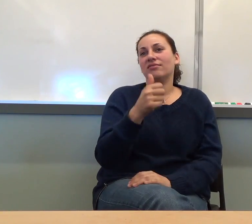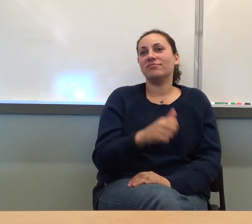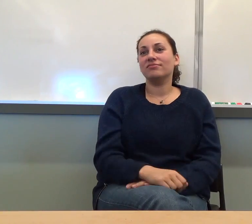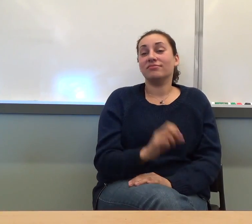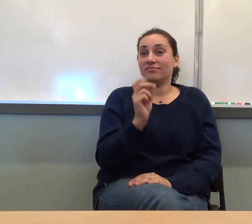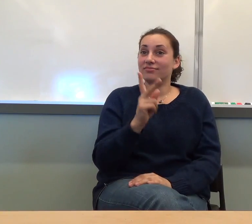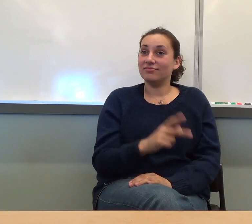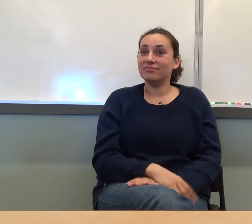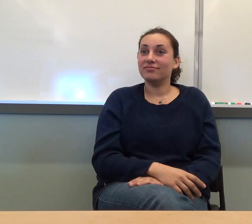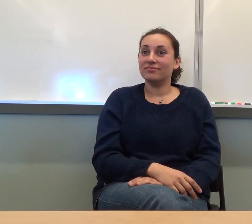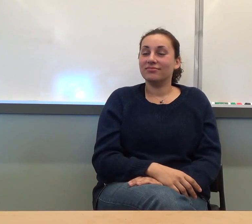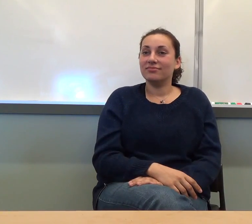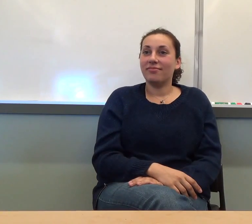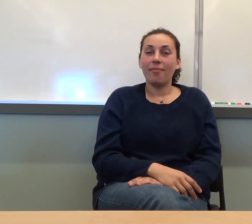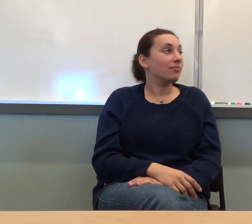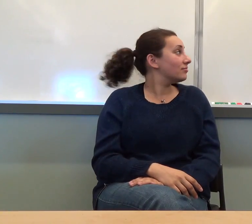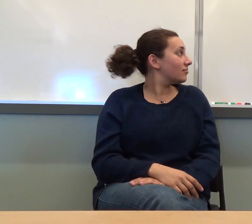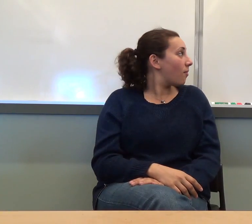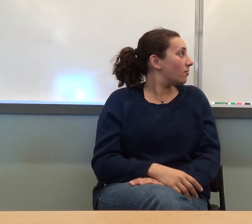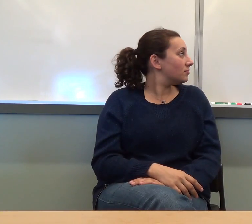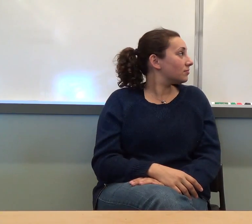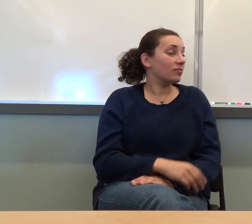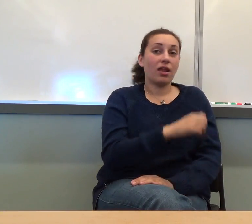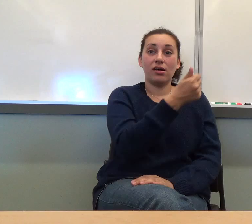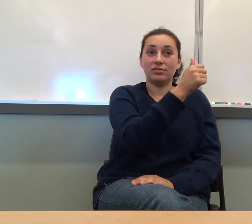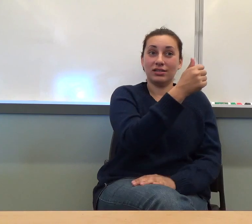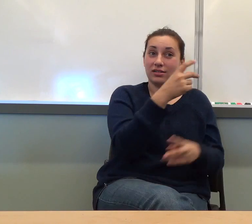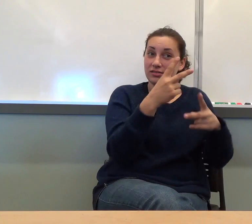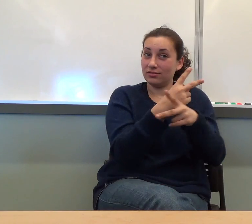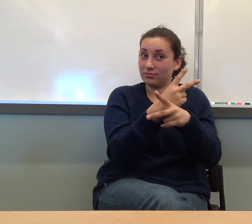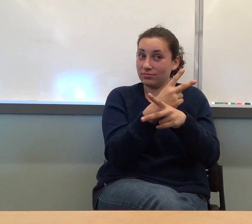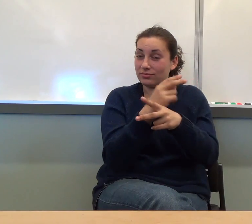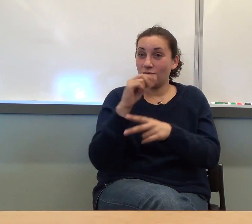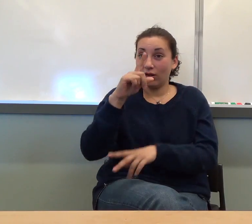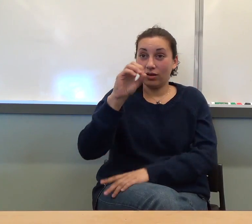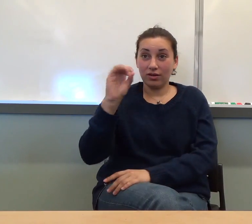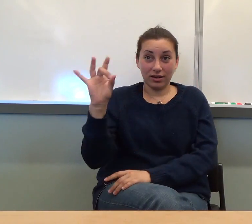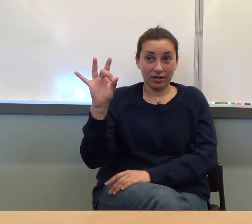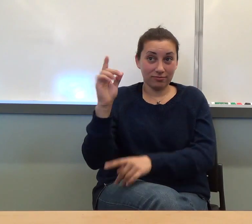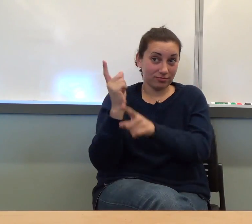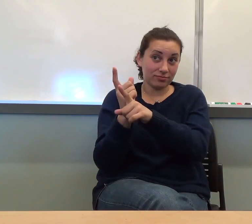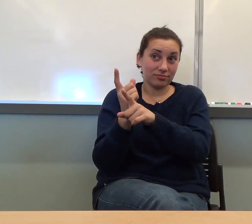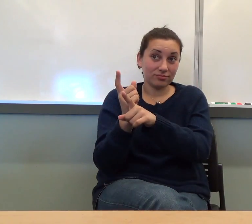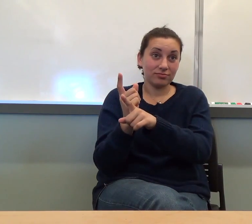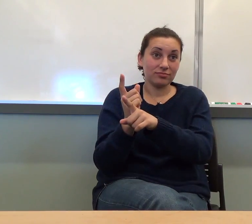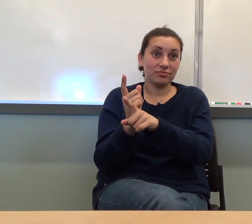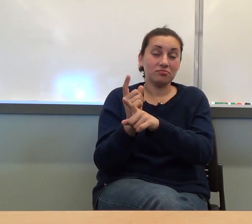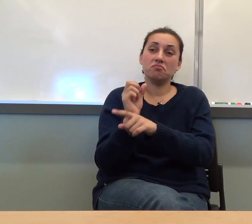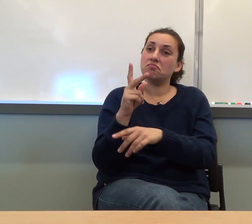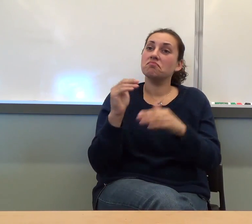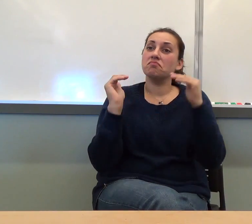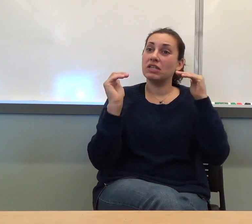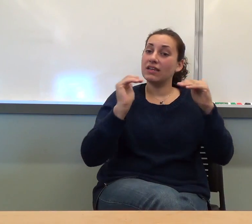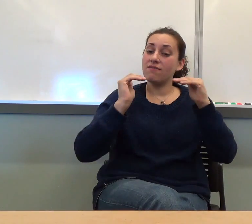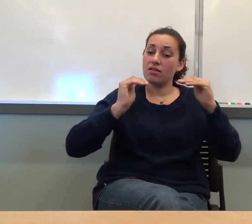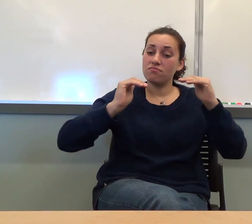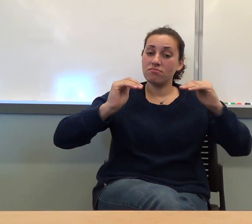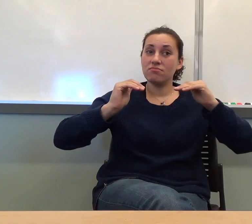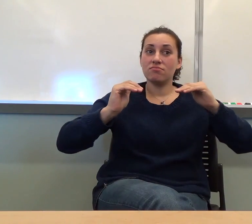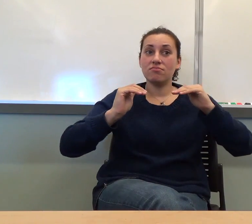that's for sure. So 10 times 108, huh? Okay, now that's even. If it's even, it's divisible